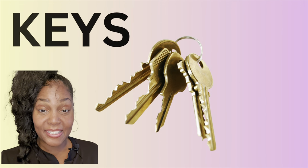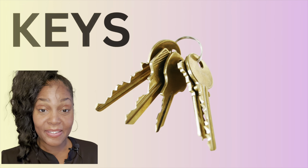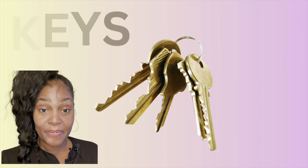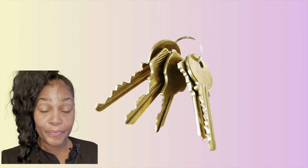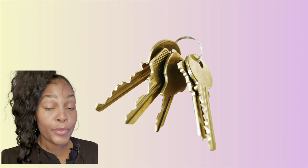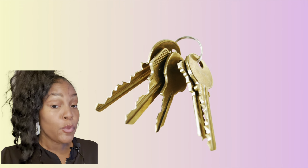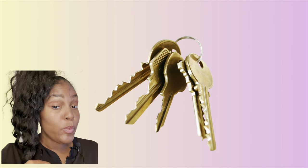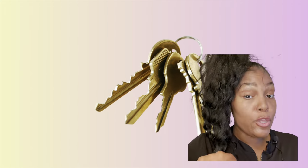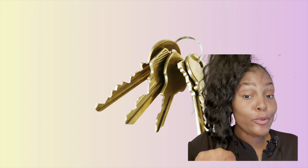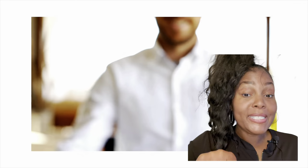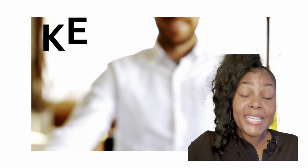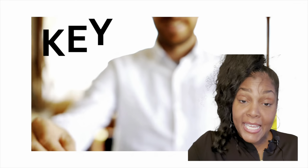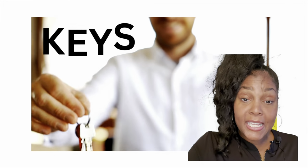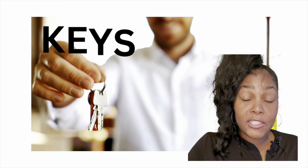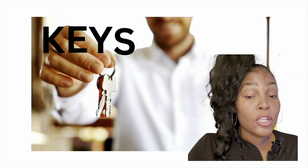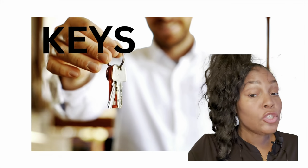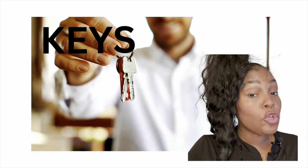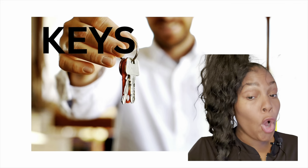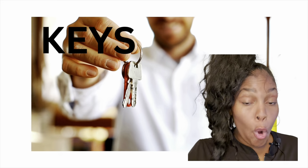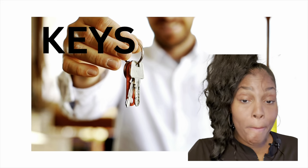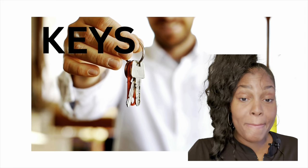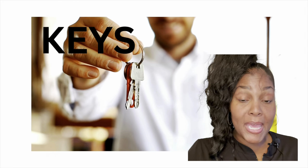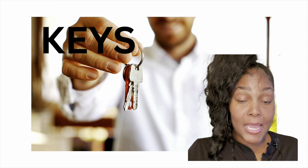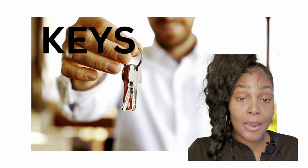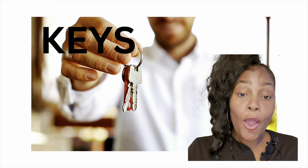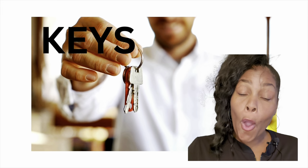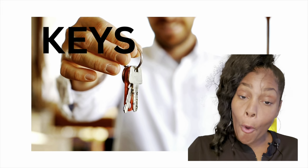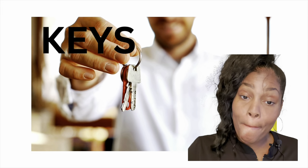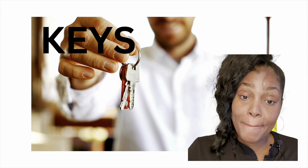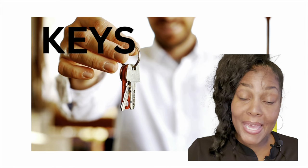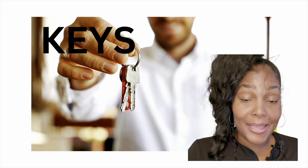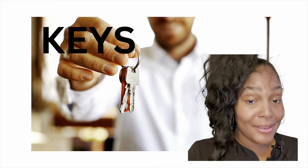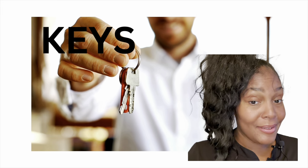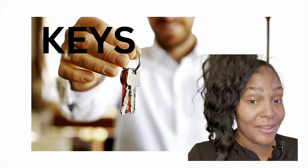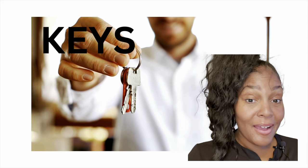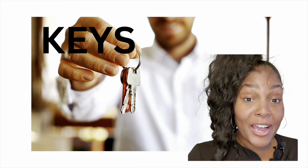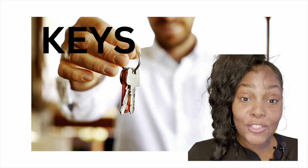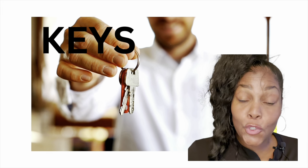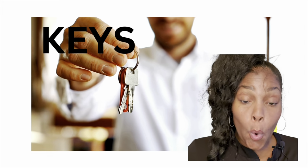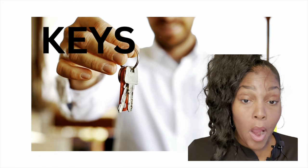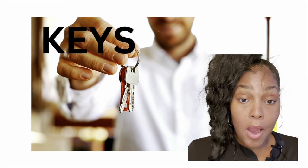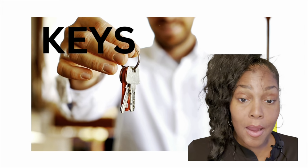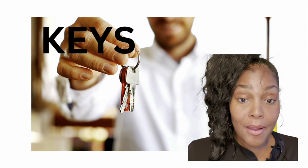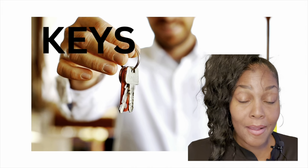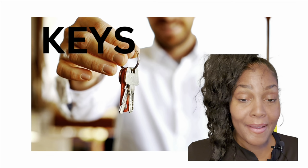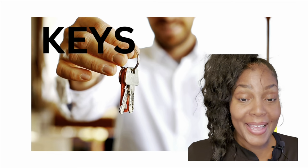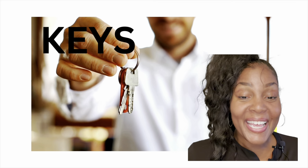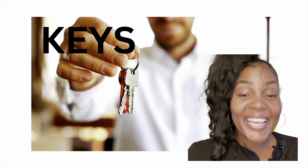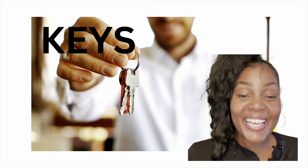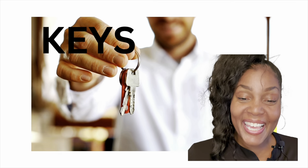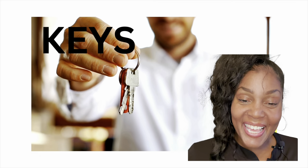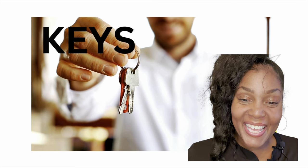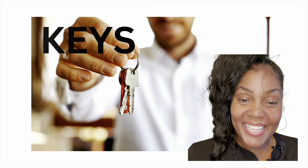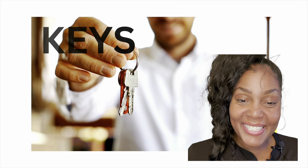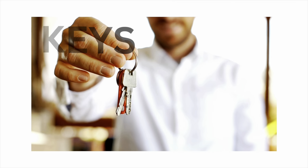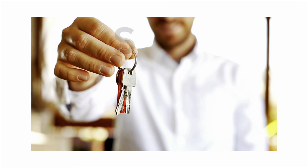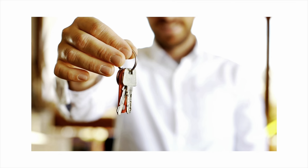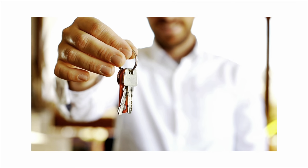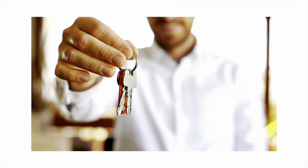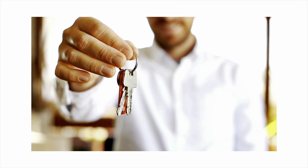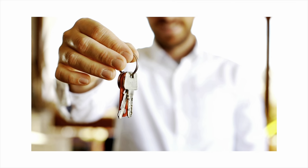Keys. We use keys to open, open a door.